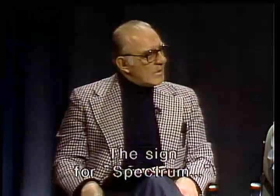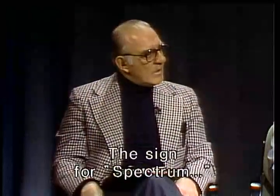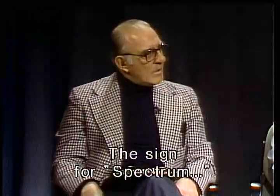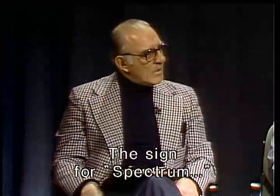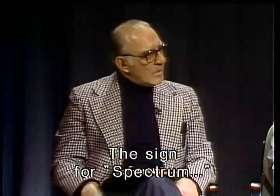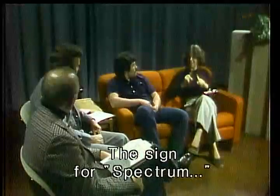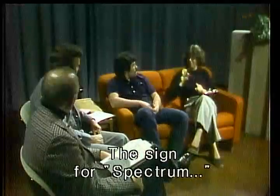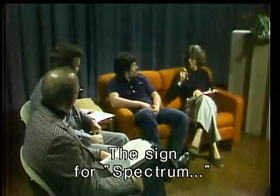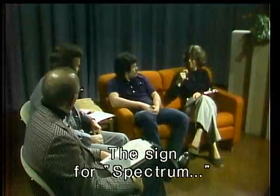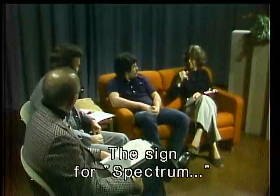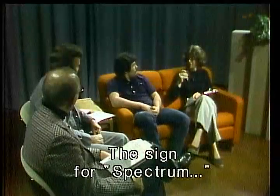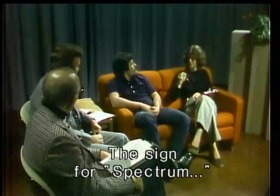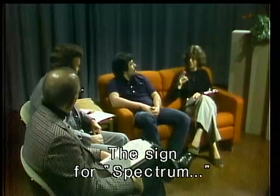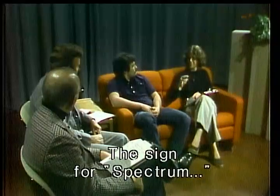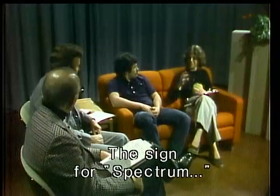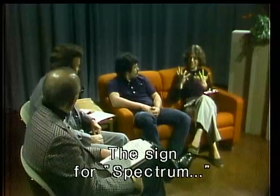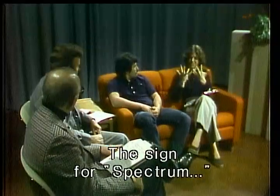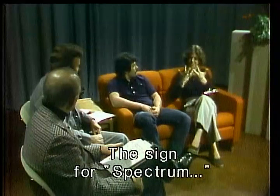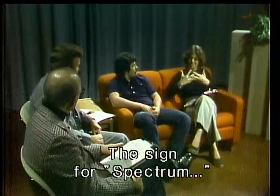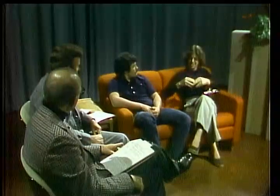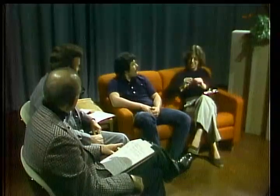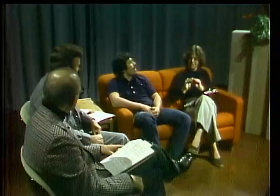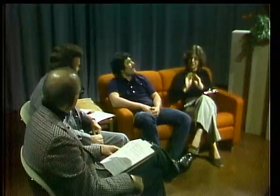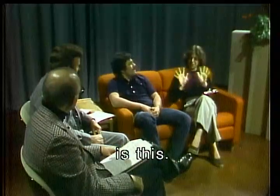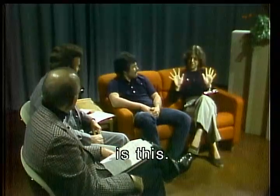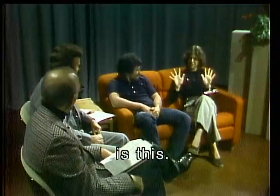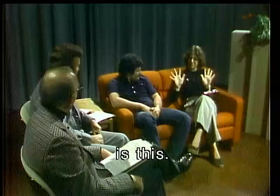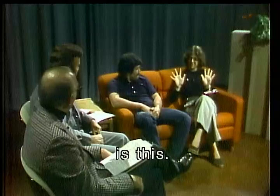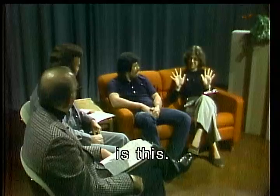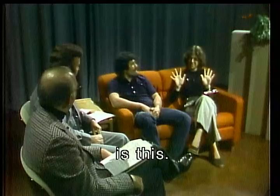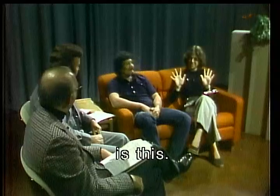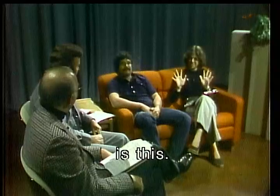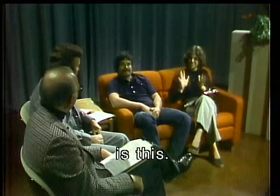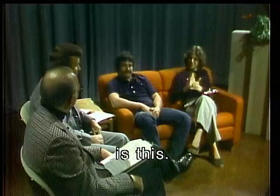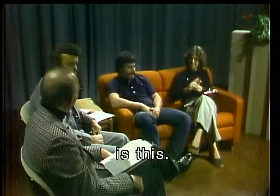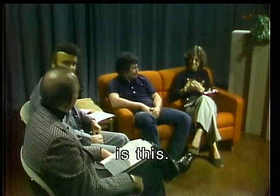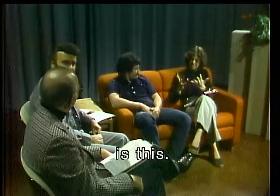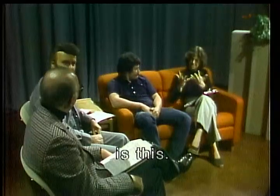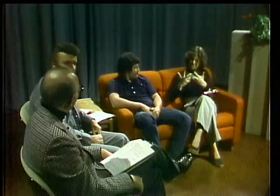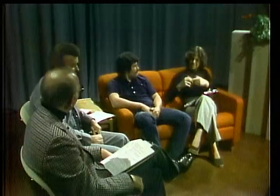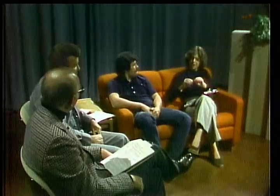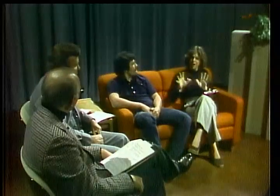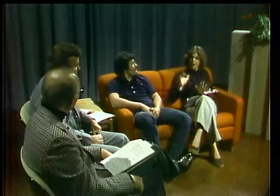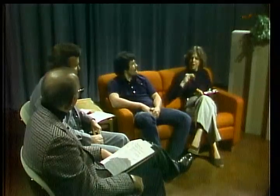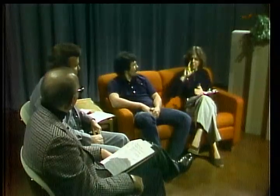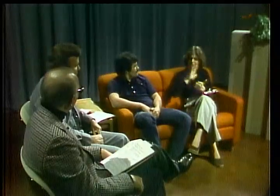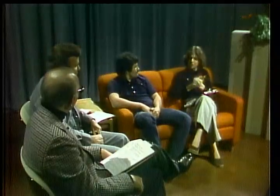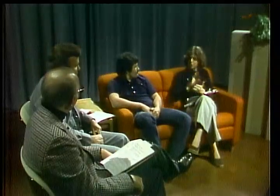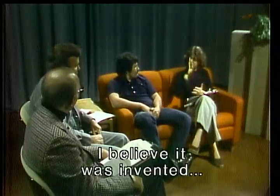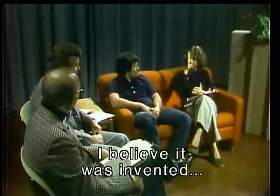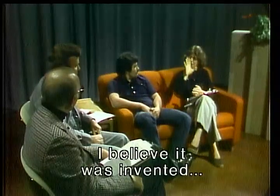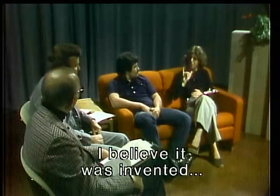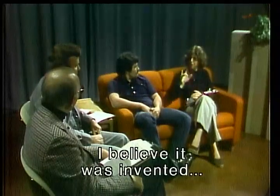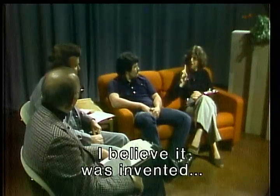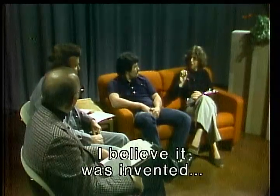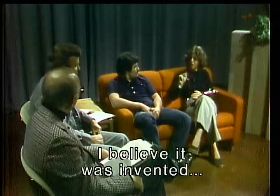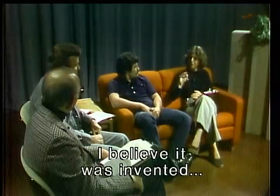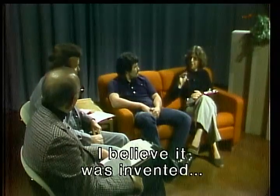The spectrum is spectrum. Really nice. I believe it was invented by Dot